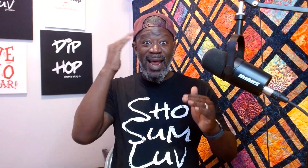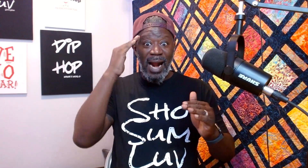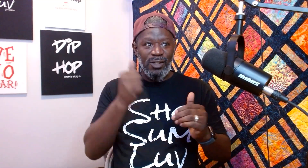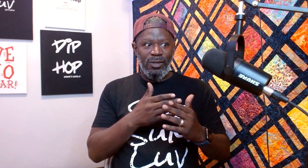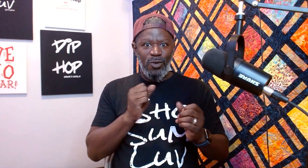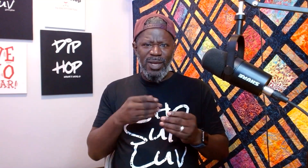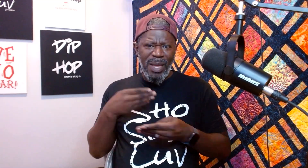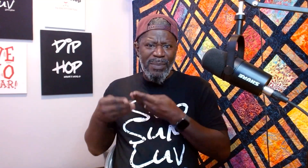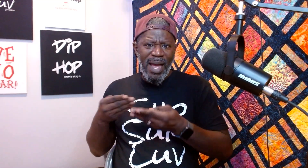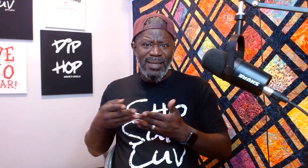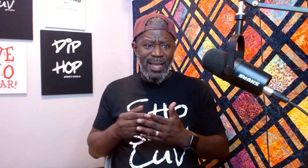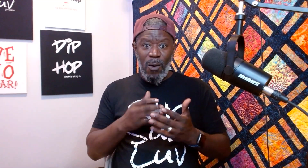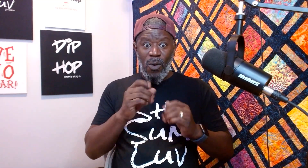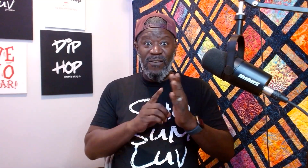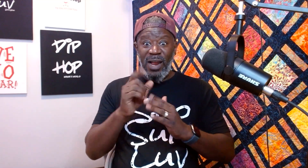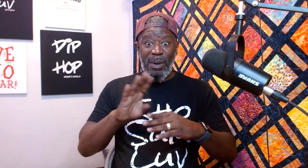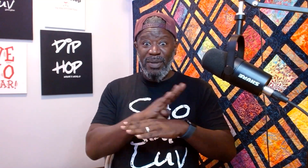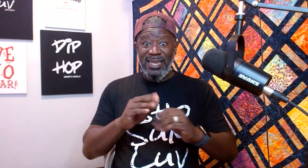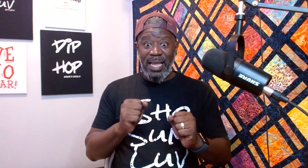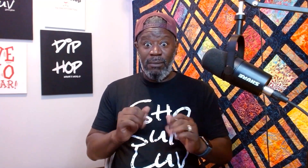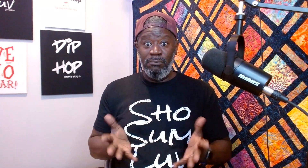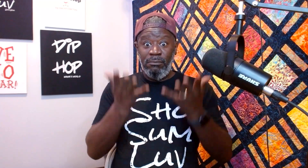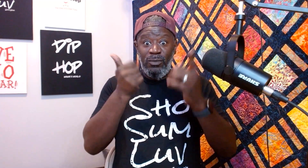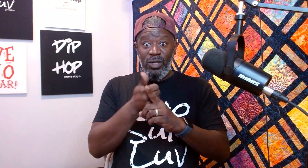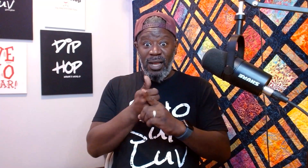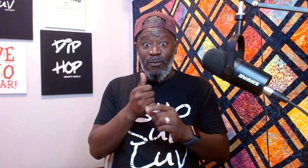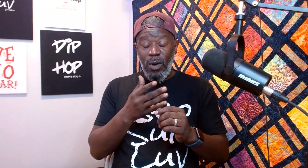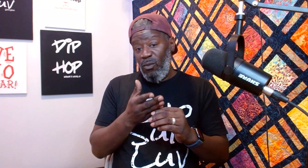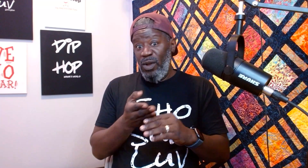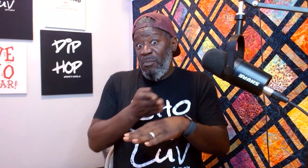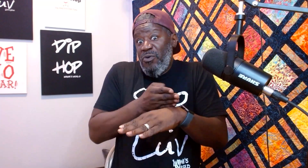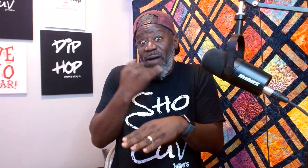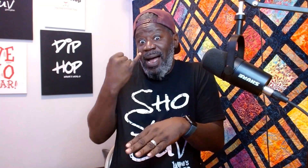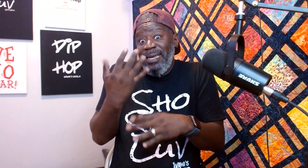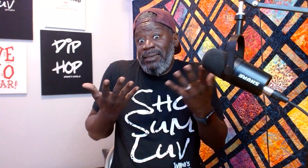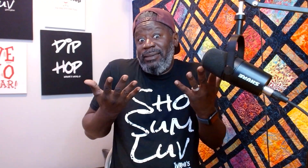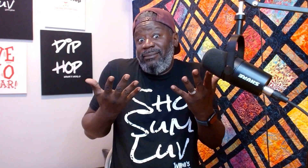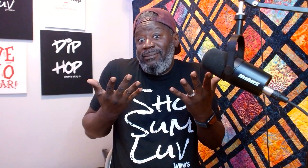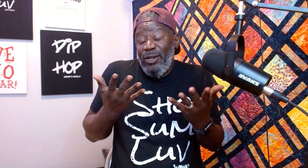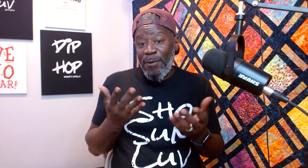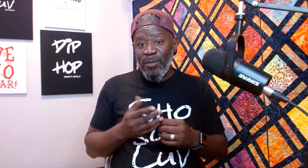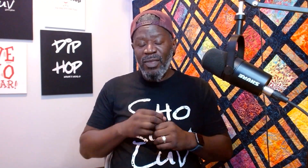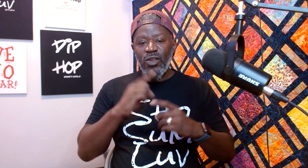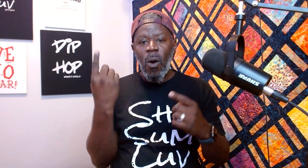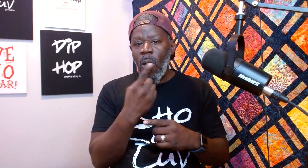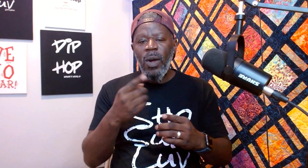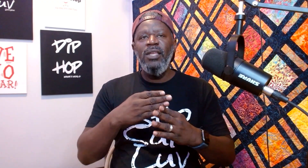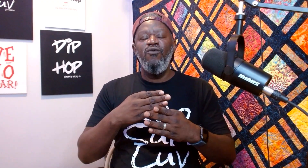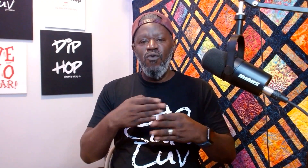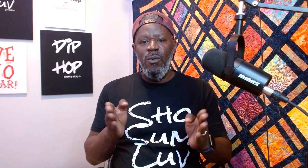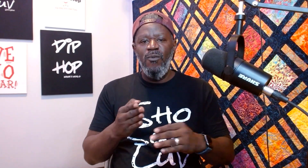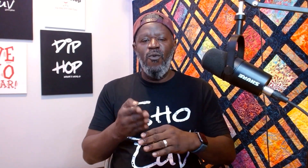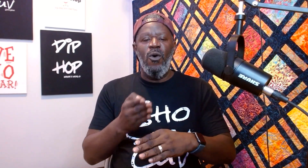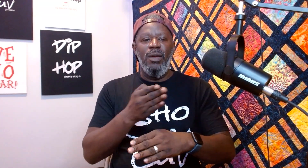your knowledge, so you can maybe pass it down or develop a business that yourself with improved ideas. You know, there's